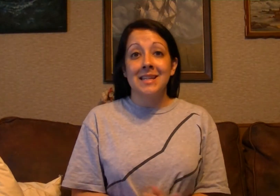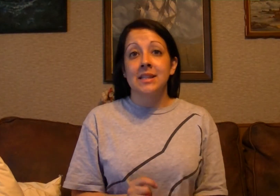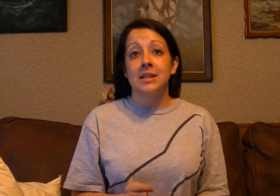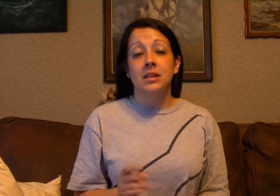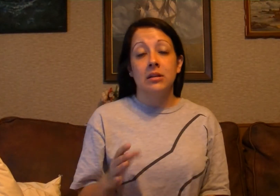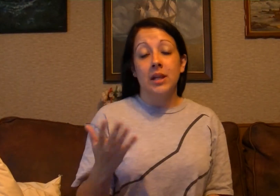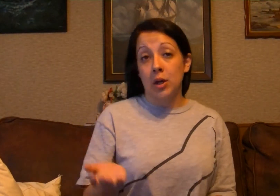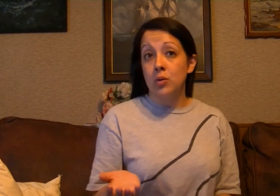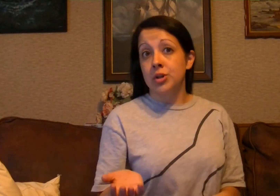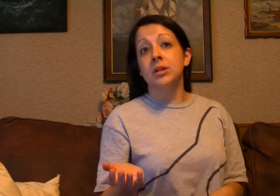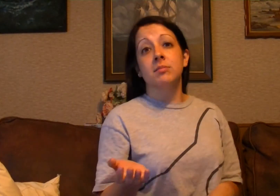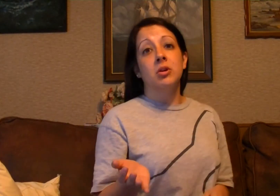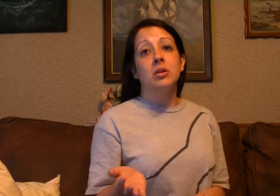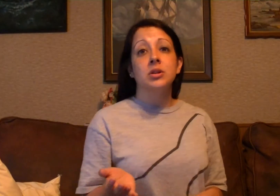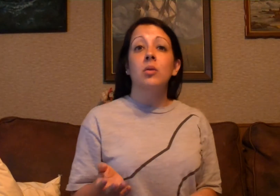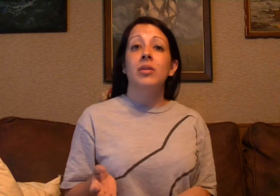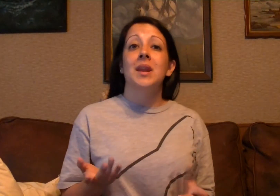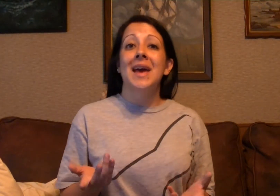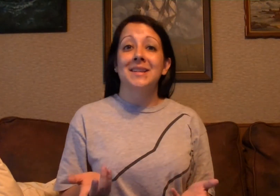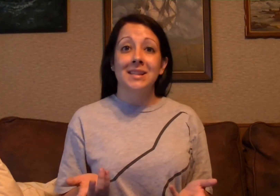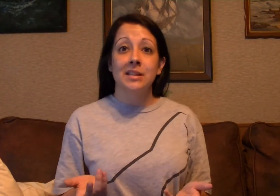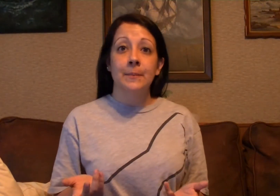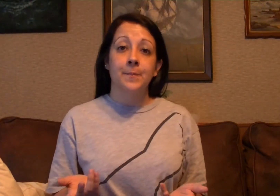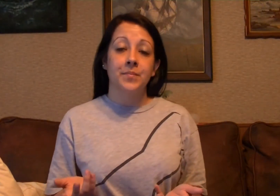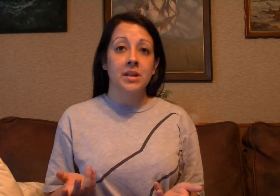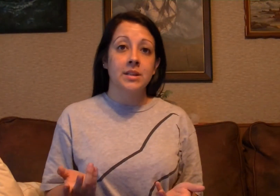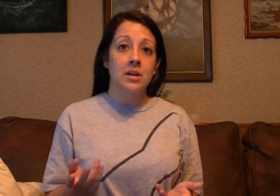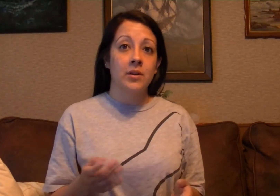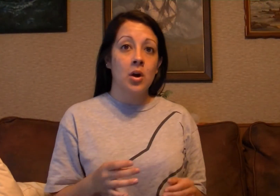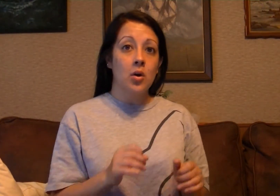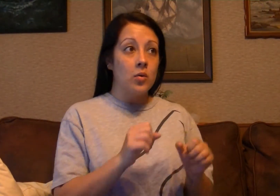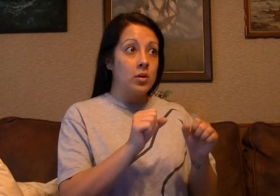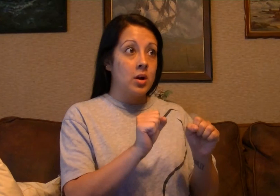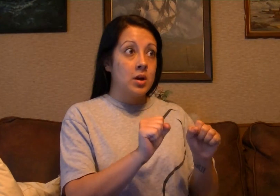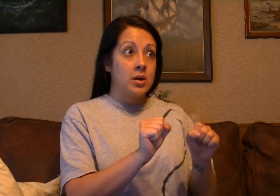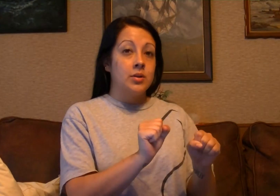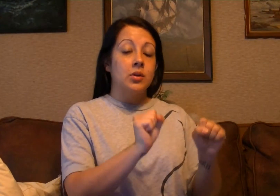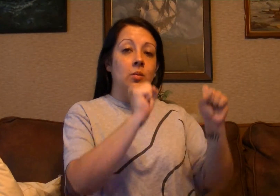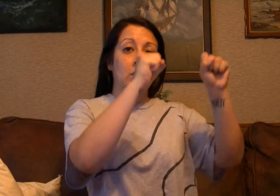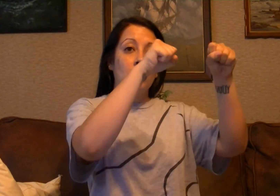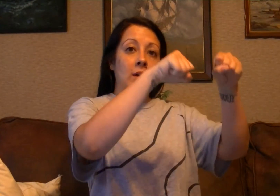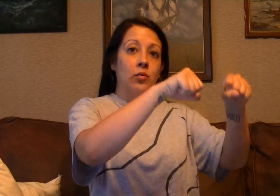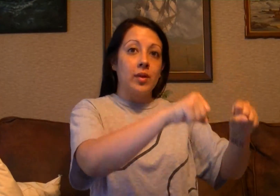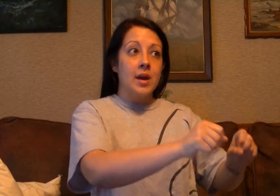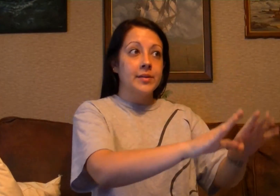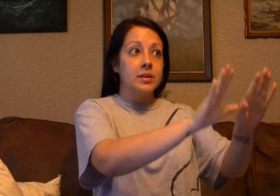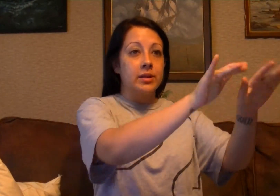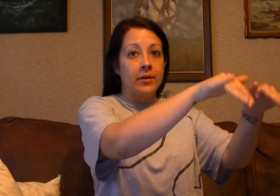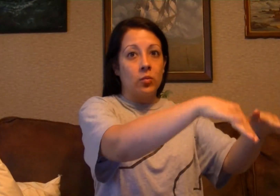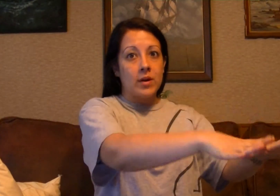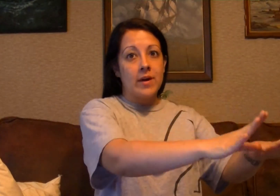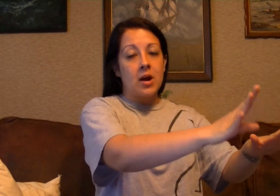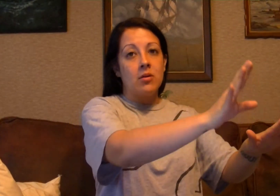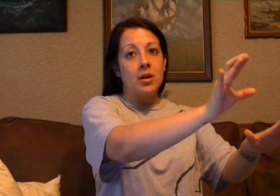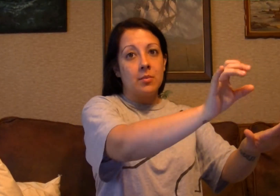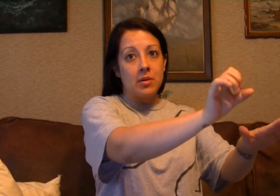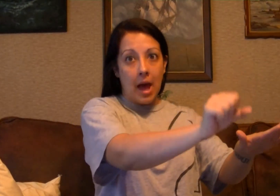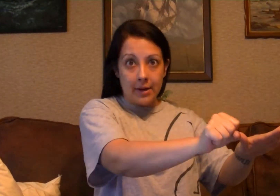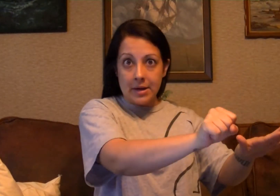Seas is like oceans, but you're going to start with an S instead of an O. So one wave with S and then wave out and add an S